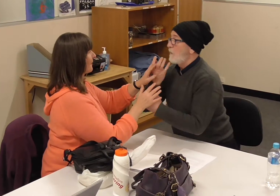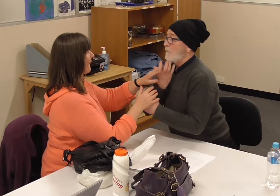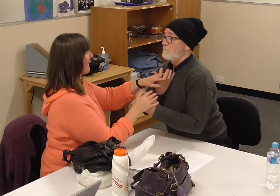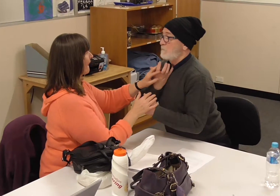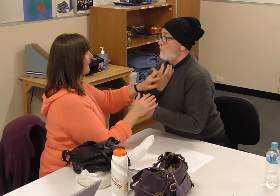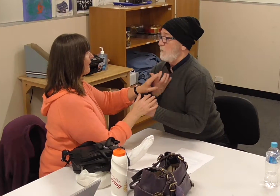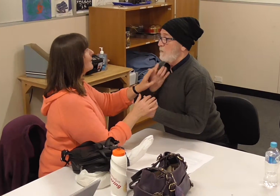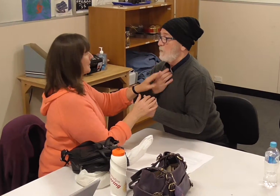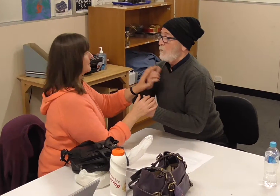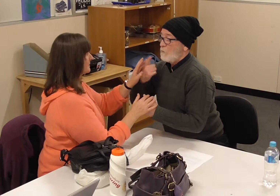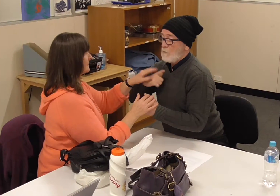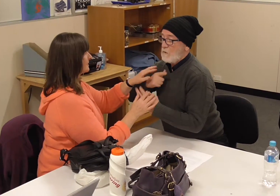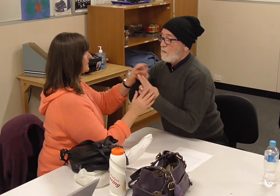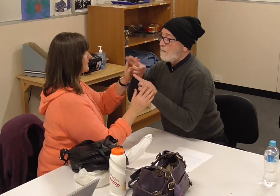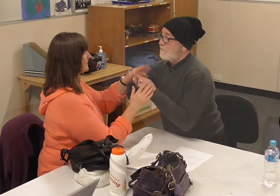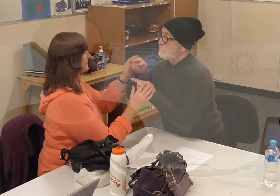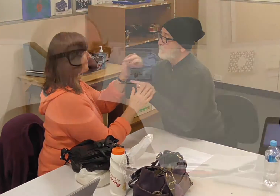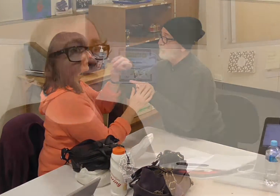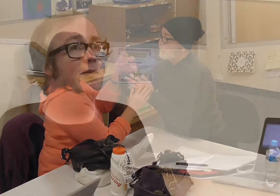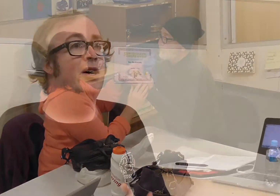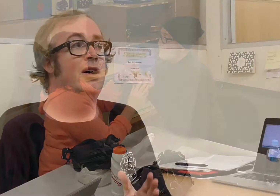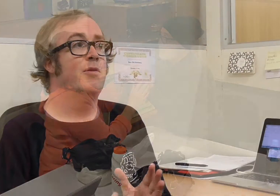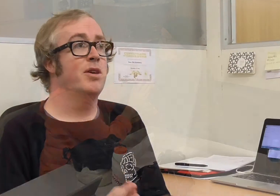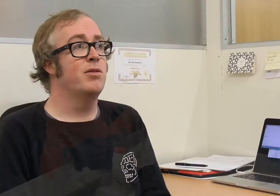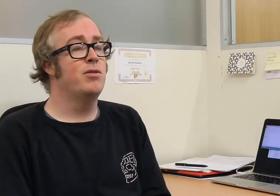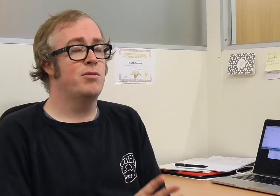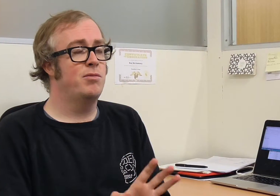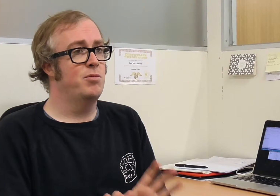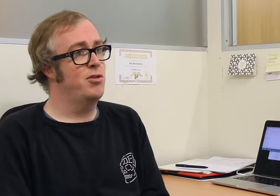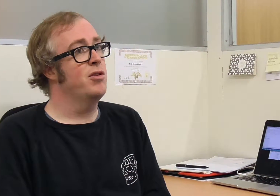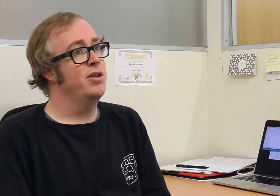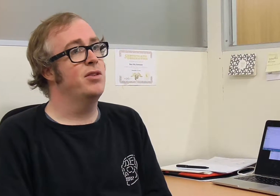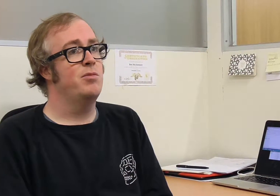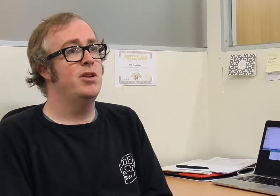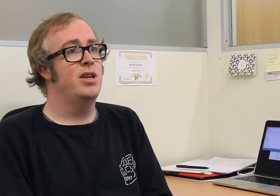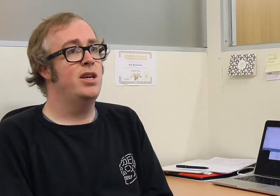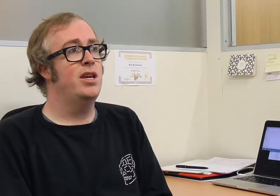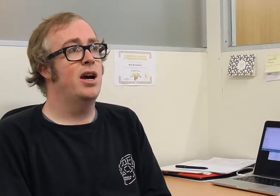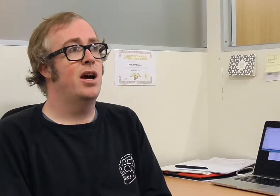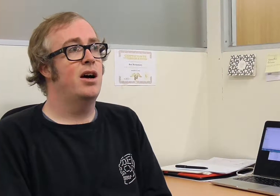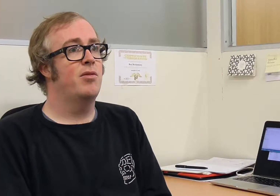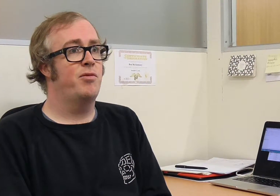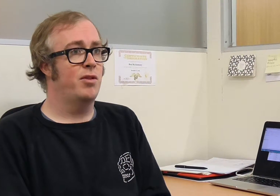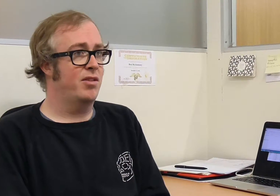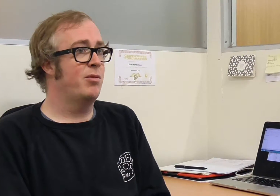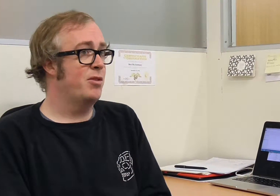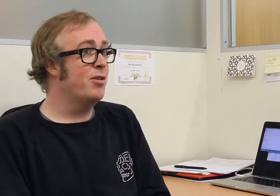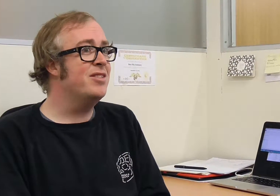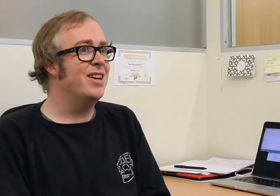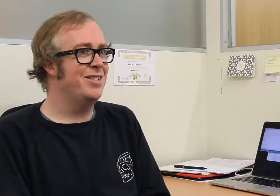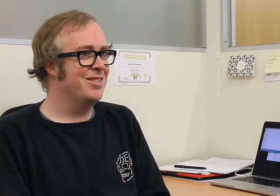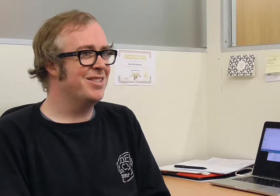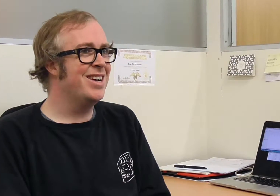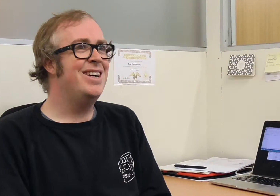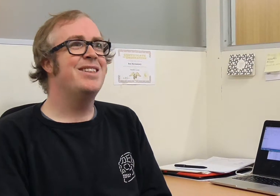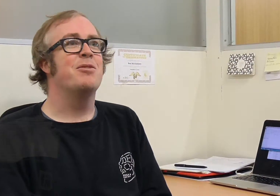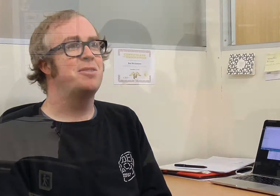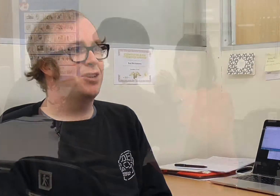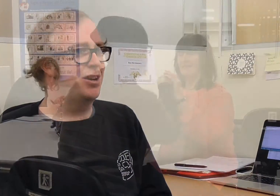the world around them, they're cut off orally from the world around them, and because the majority of the community here are first language Auslan users, they're also cut